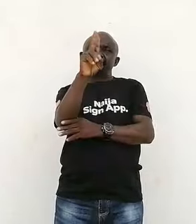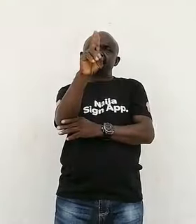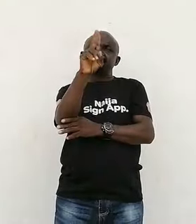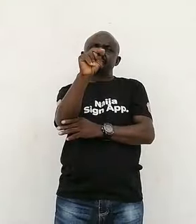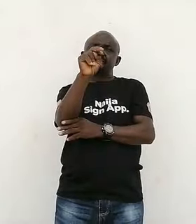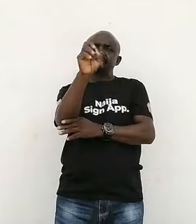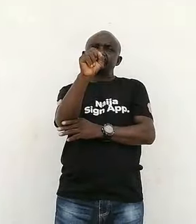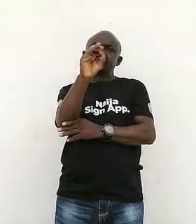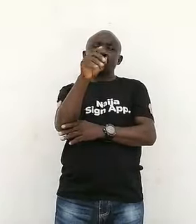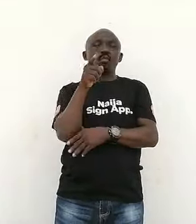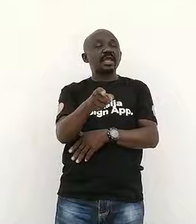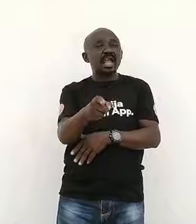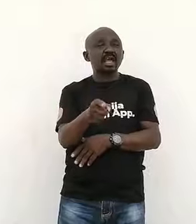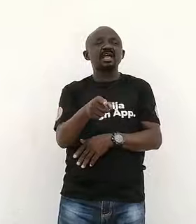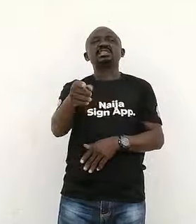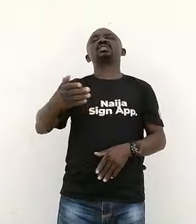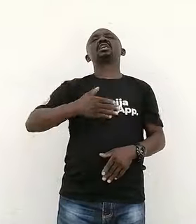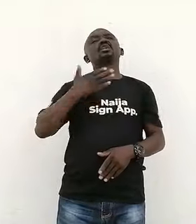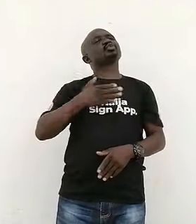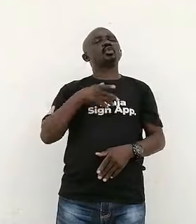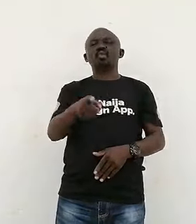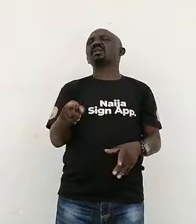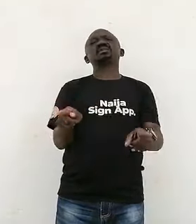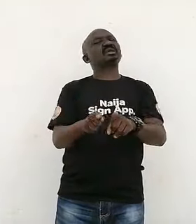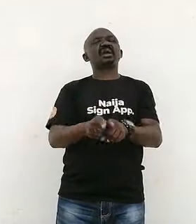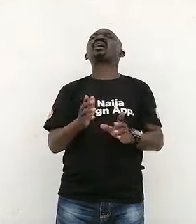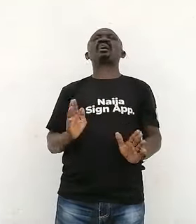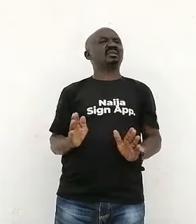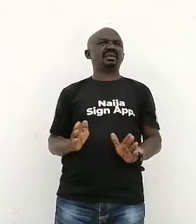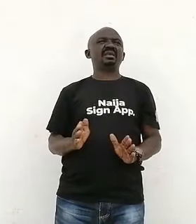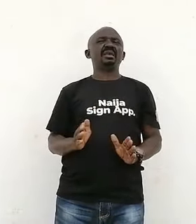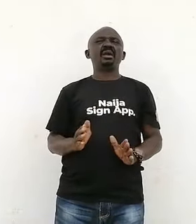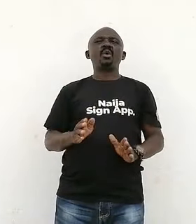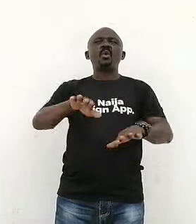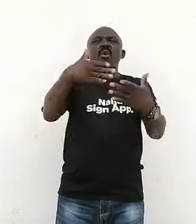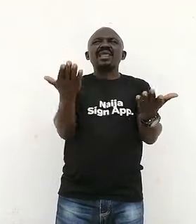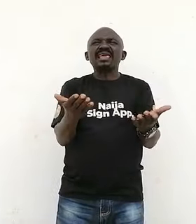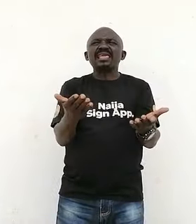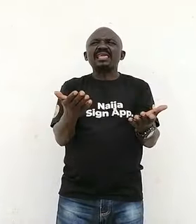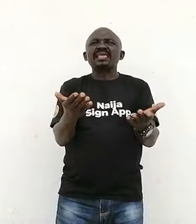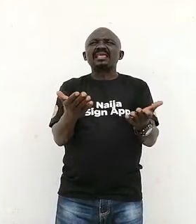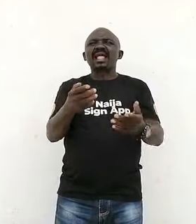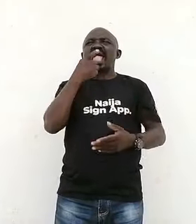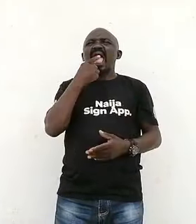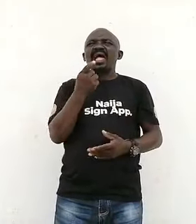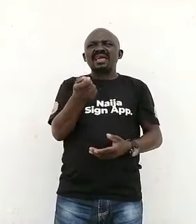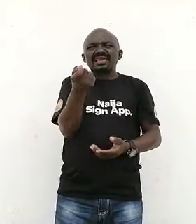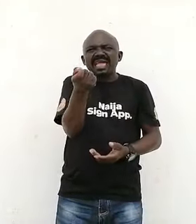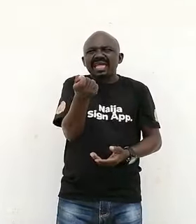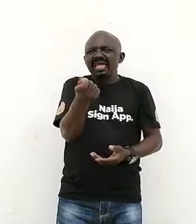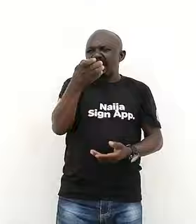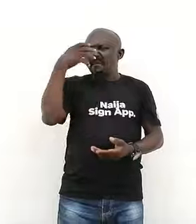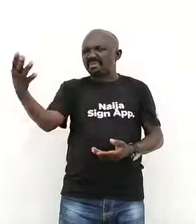languages in their head that they are familiar with. Others, of course, don't exist. So in the course of our work, we've come to